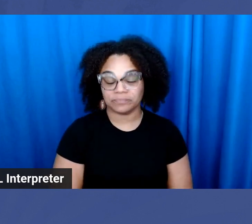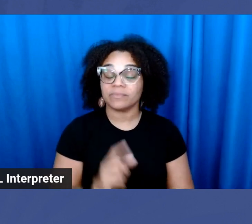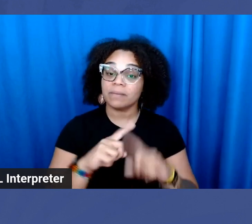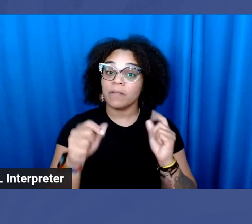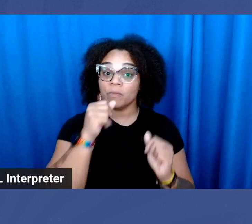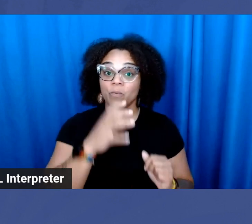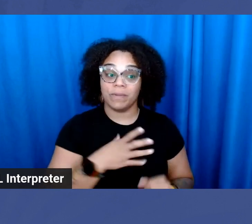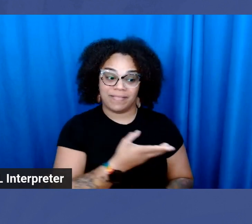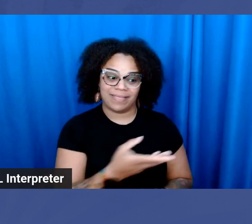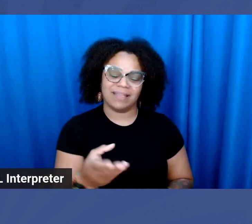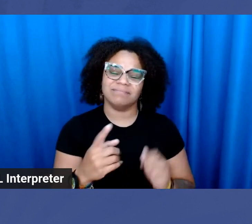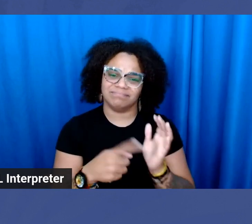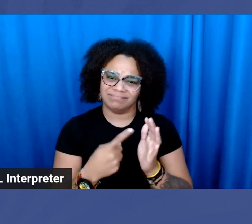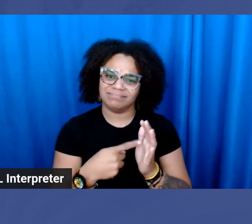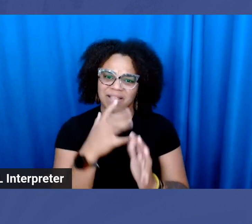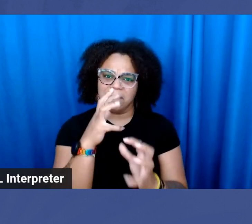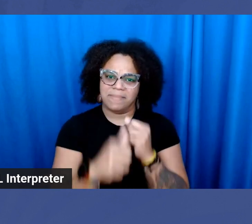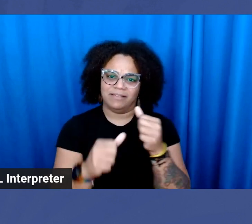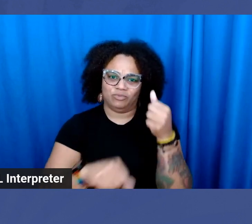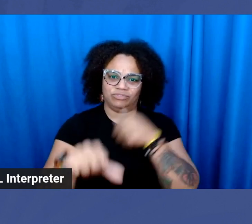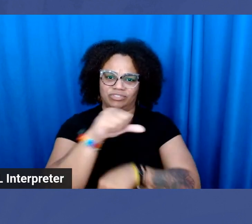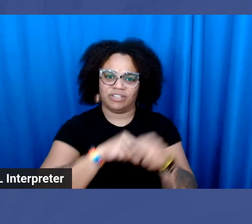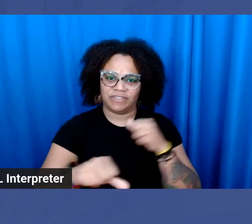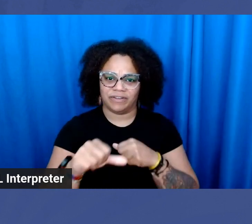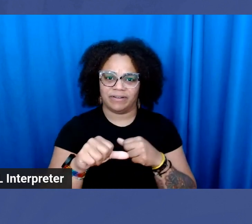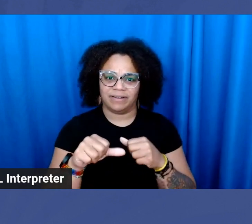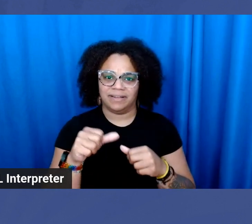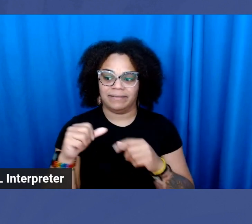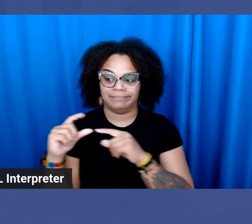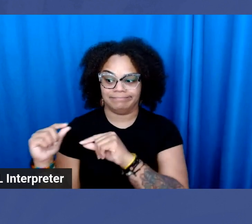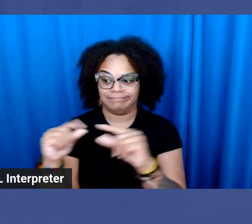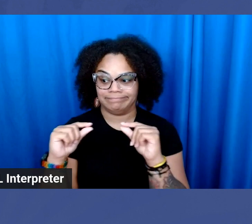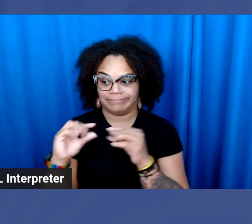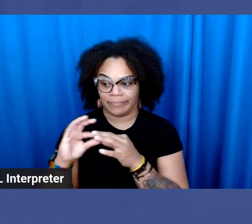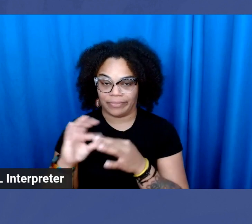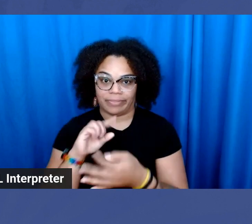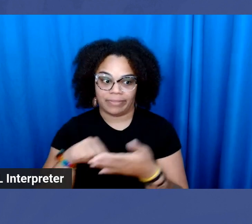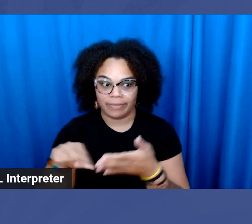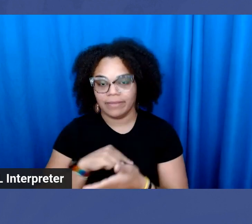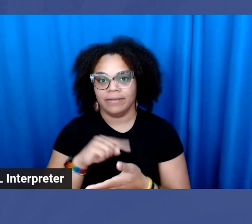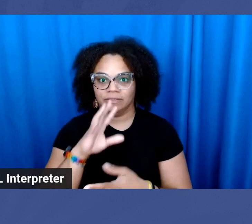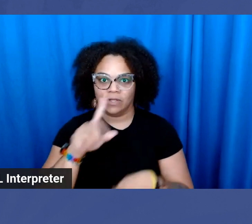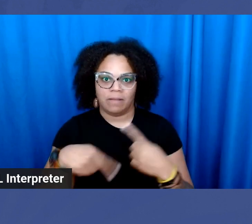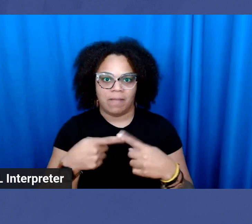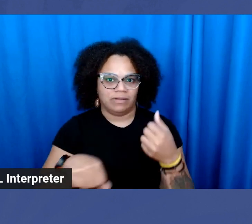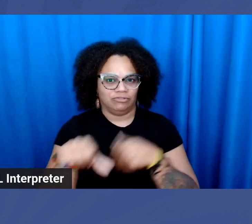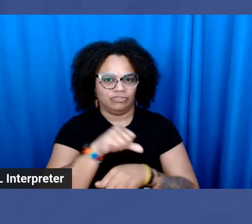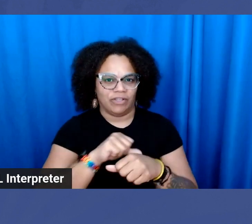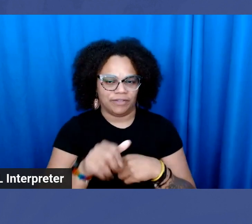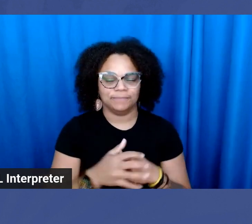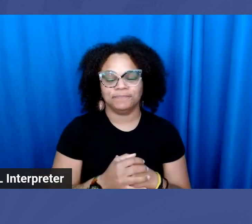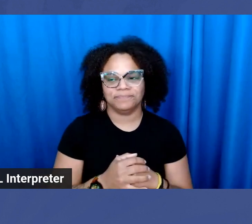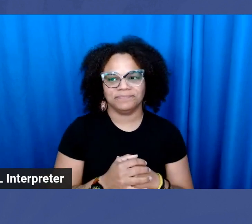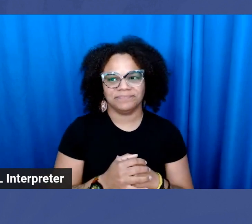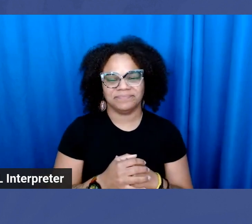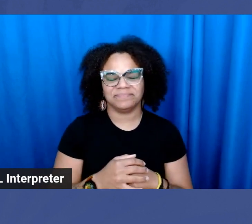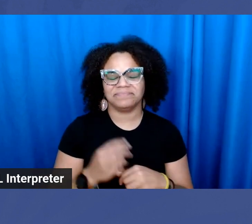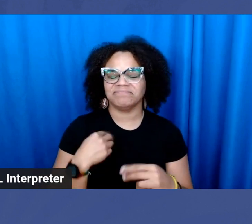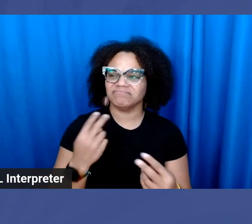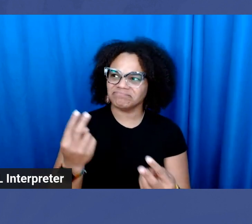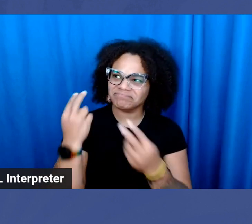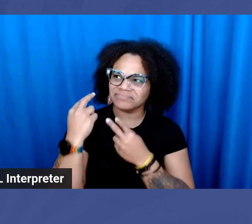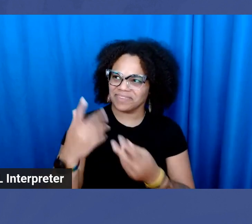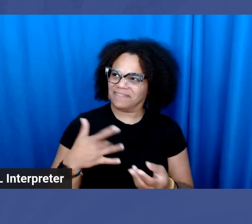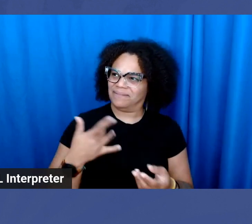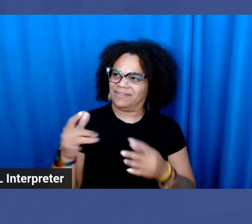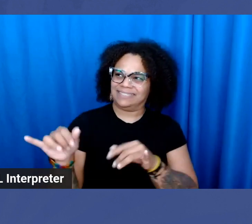also be mean to each other and talk about coworkers behind their backs. It reminded me of high school, the